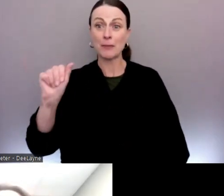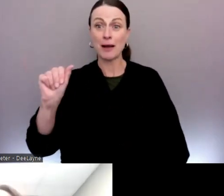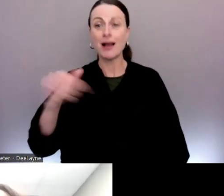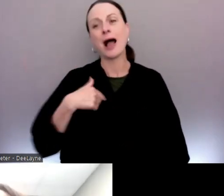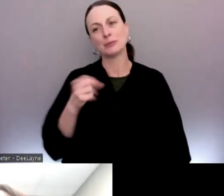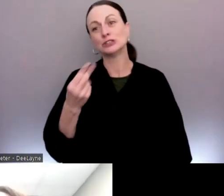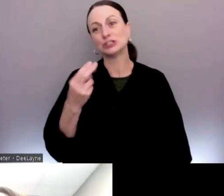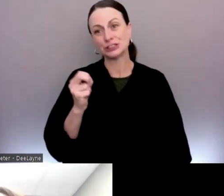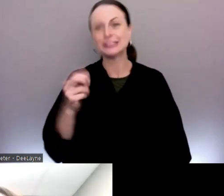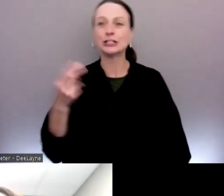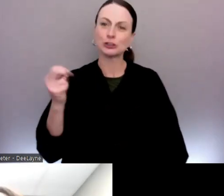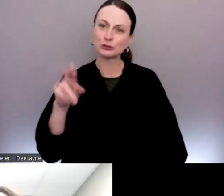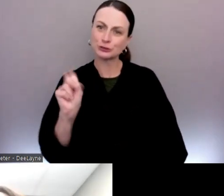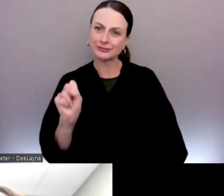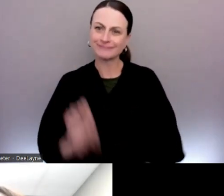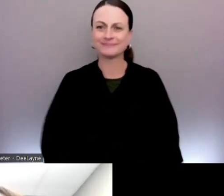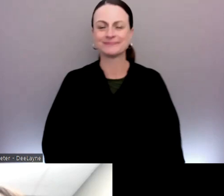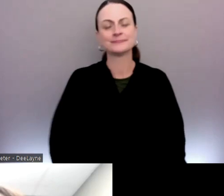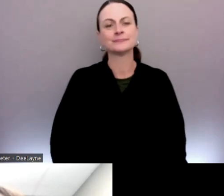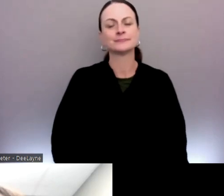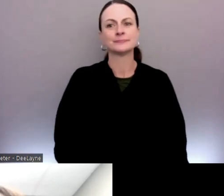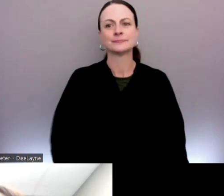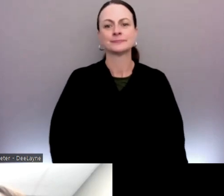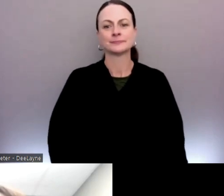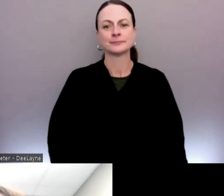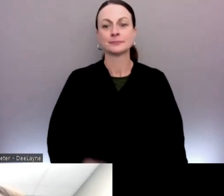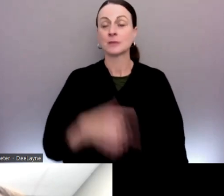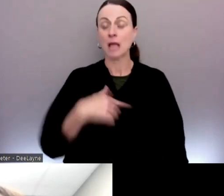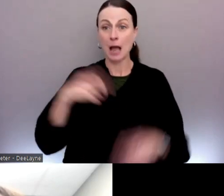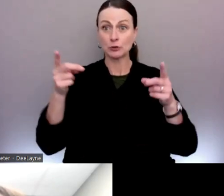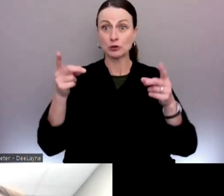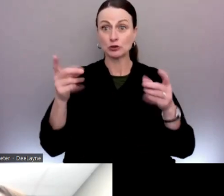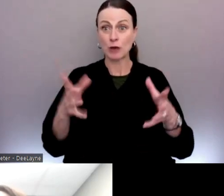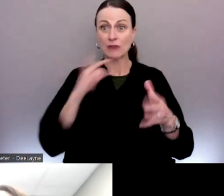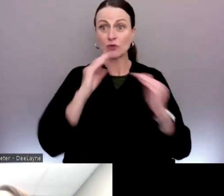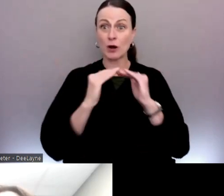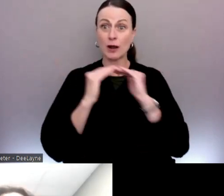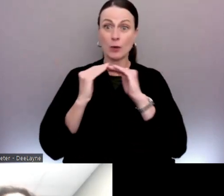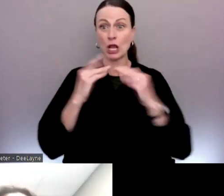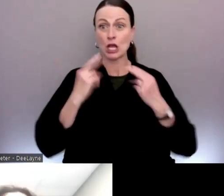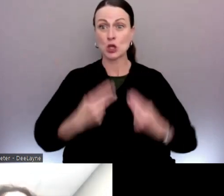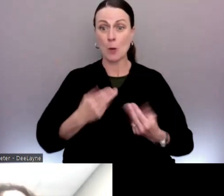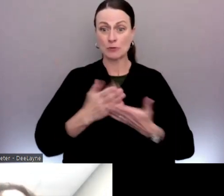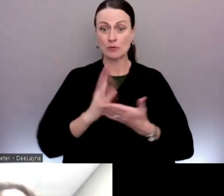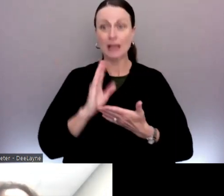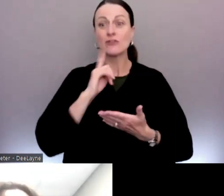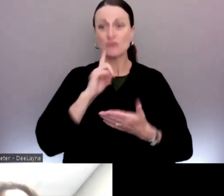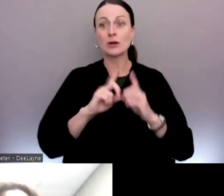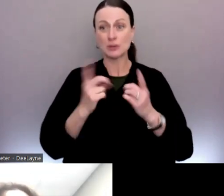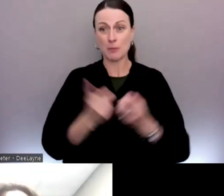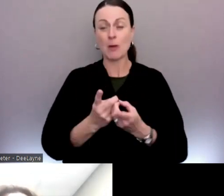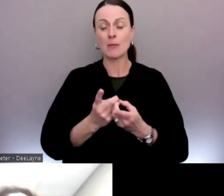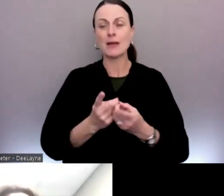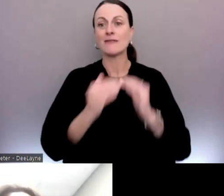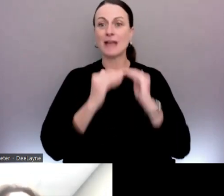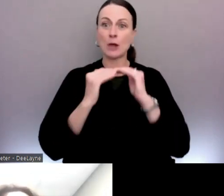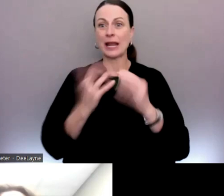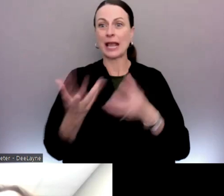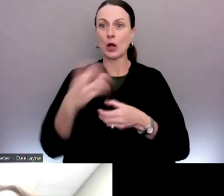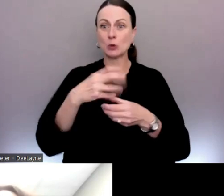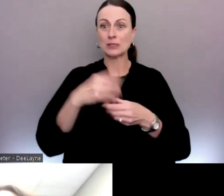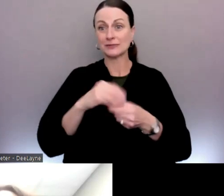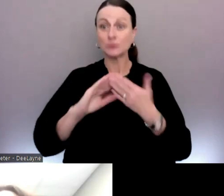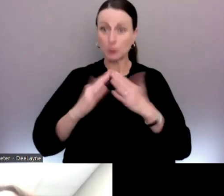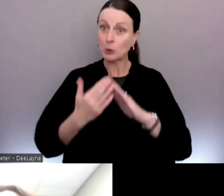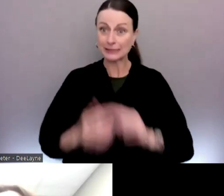she and her. I am the Director of Equity and Human Rights at the Department of Equity and Inclusive Communities.